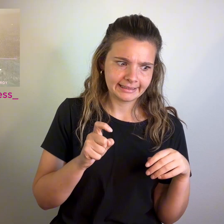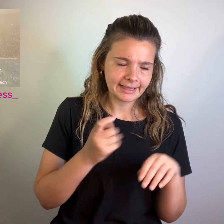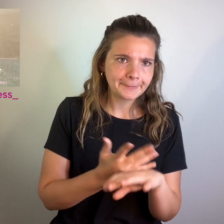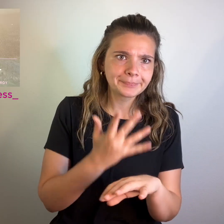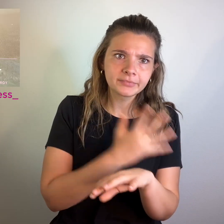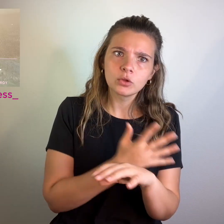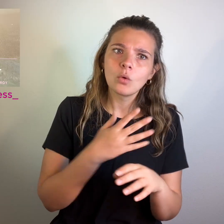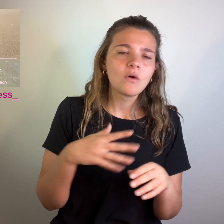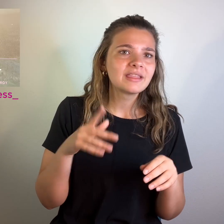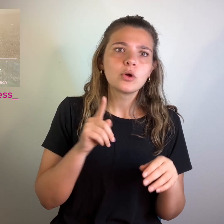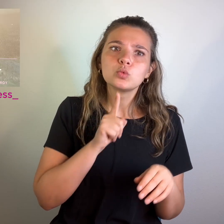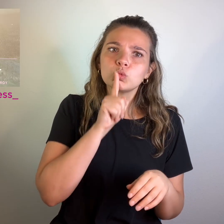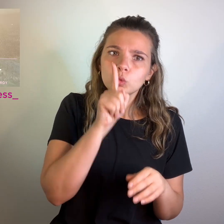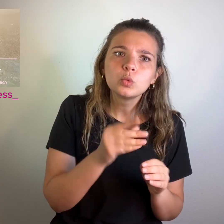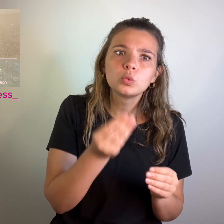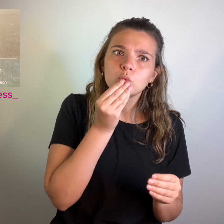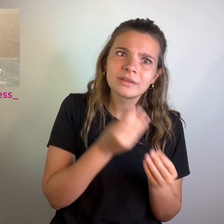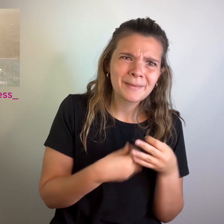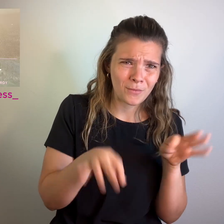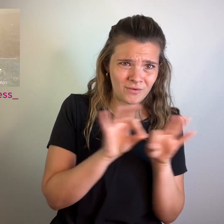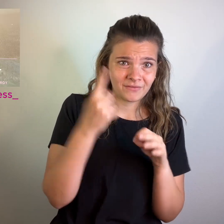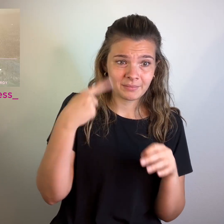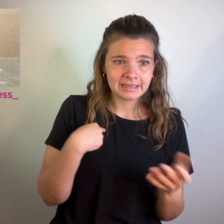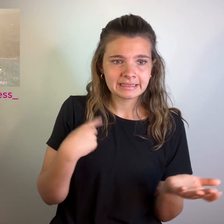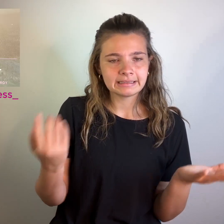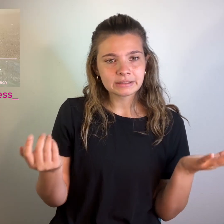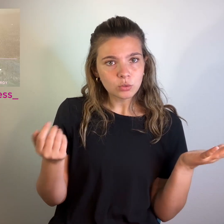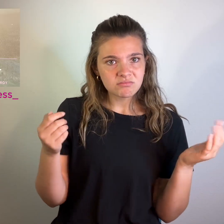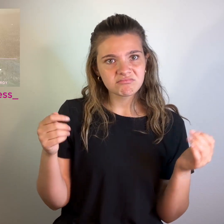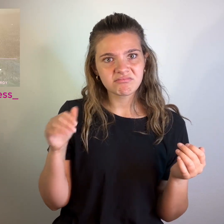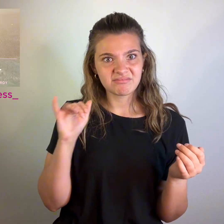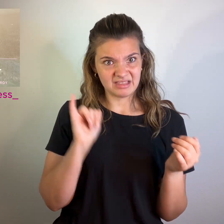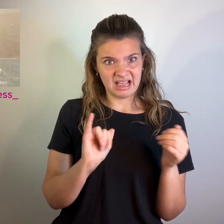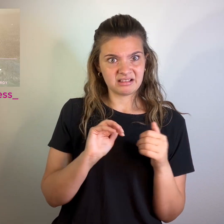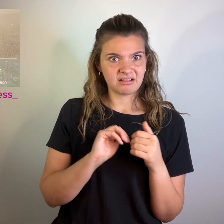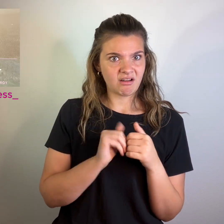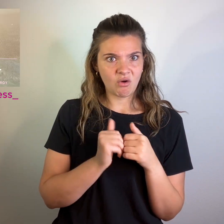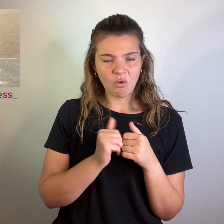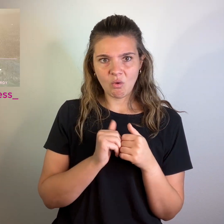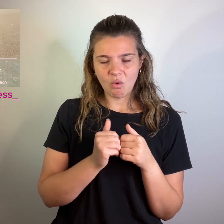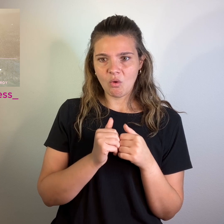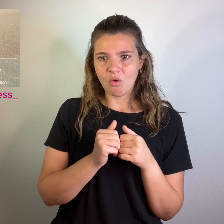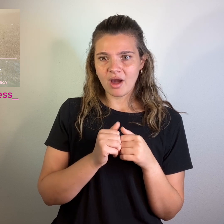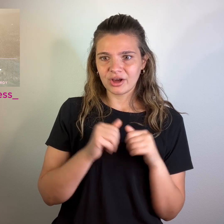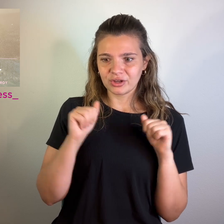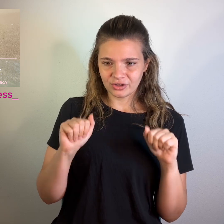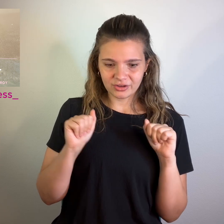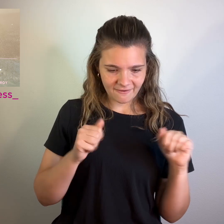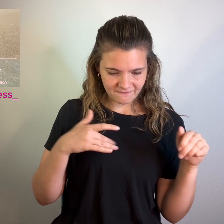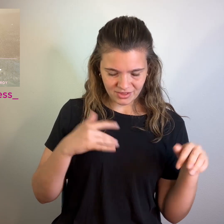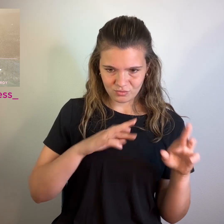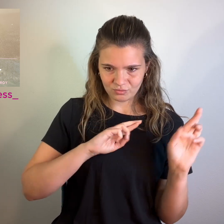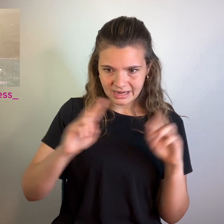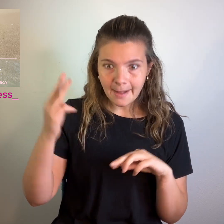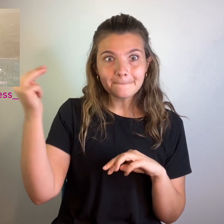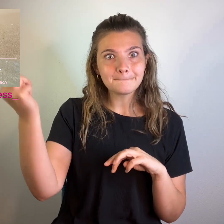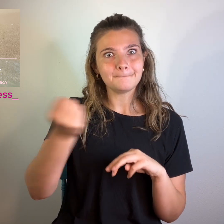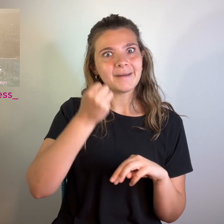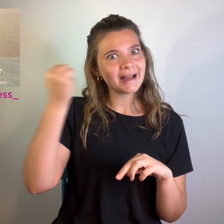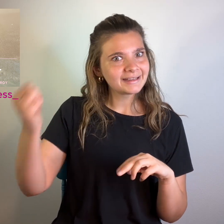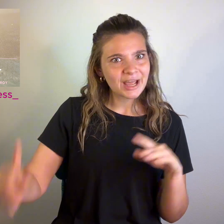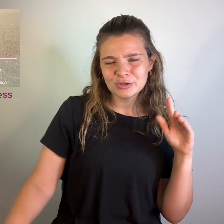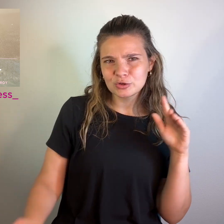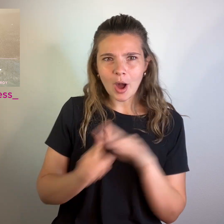is how I was able to come out swinging on Monday, just literally crushing it. My clients are killing the Action